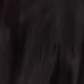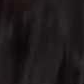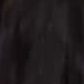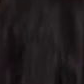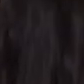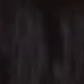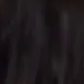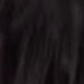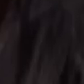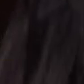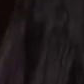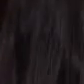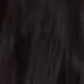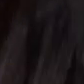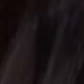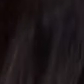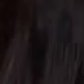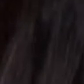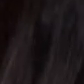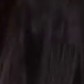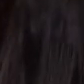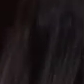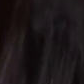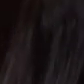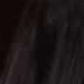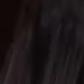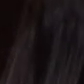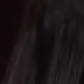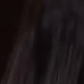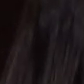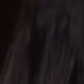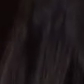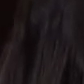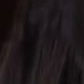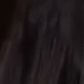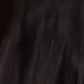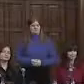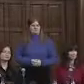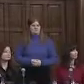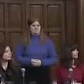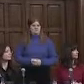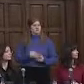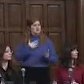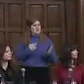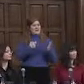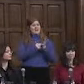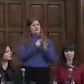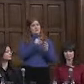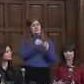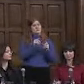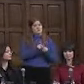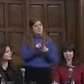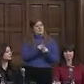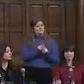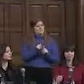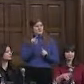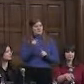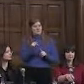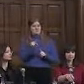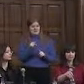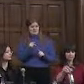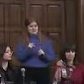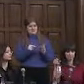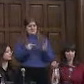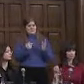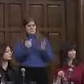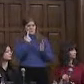we're providing food, but we're also protecting the environment as much as we can. Just add to that is that a number of the